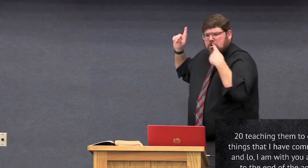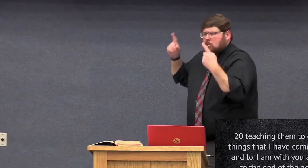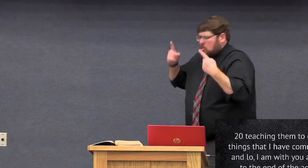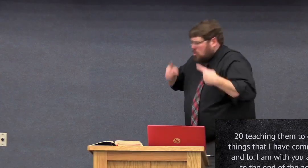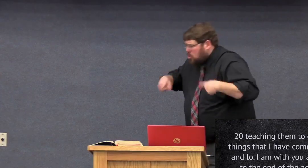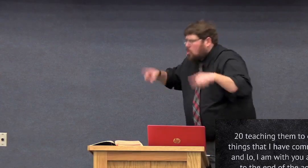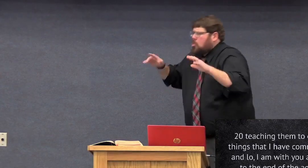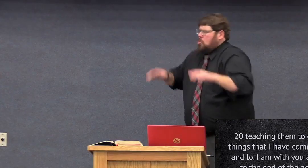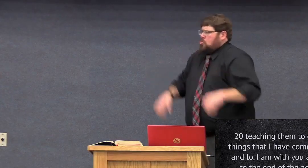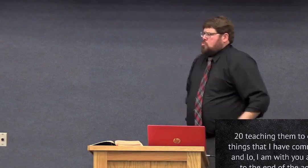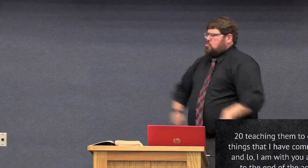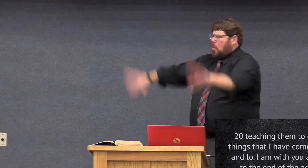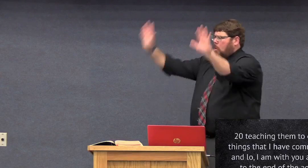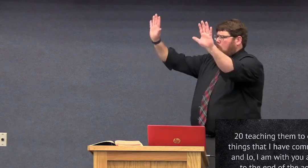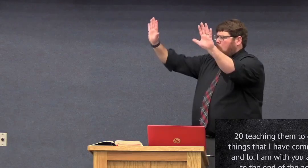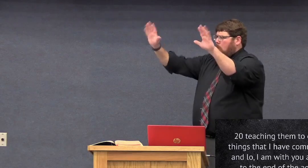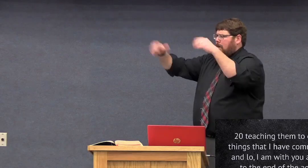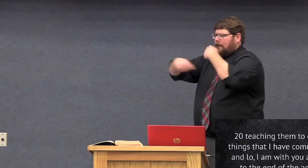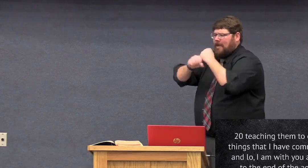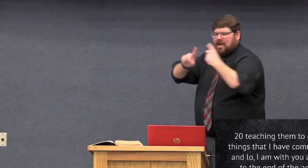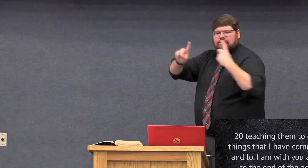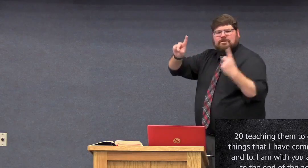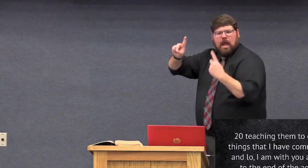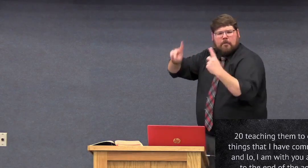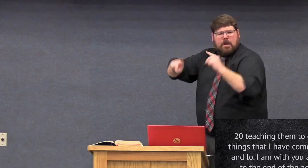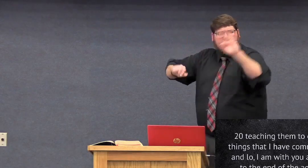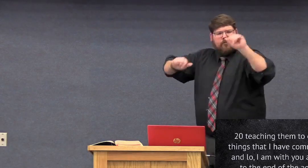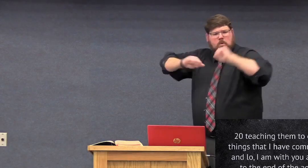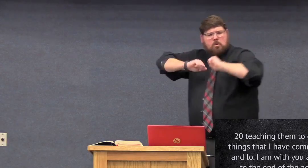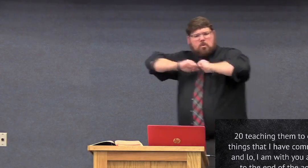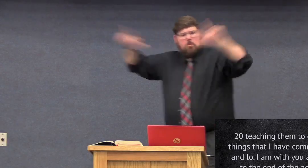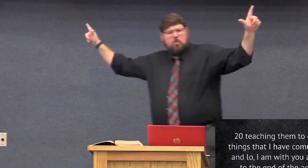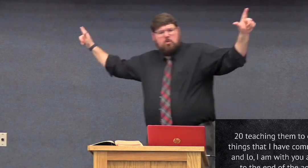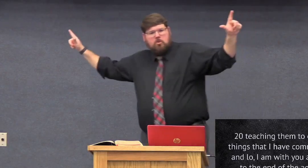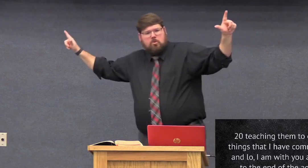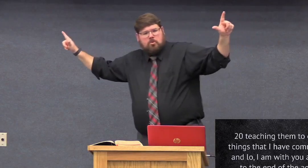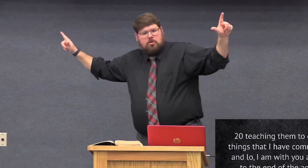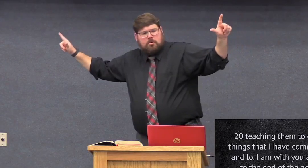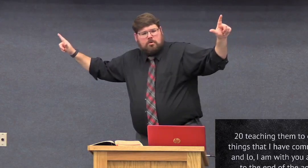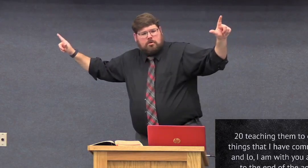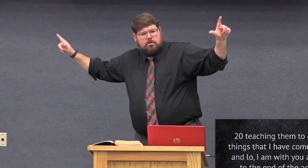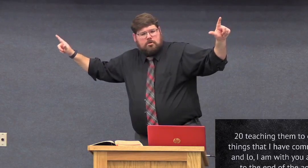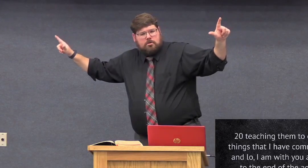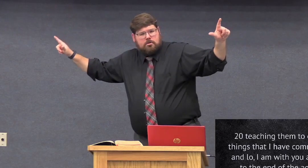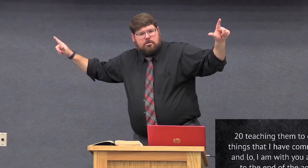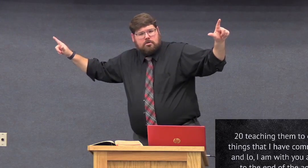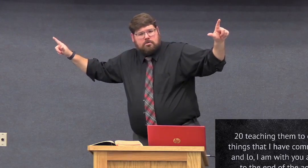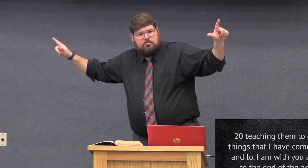age. So He said, you go and make disciples of all.